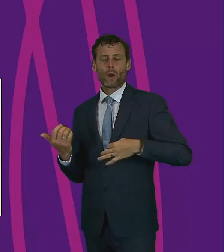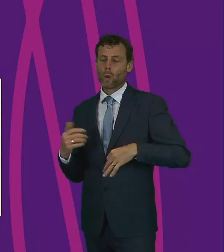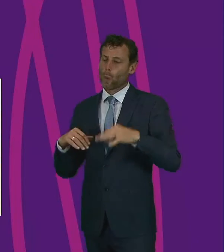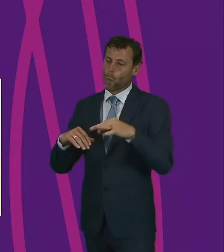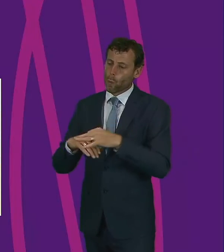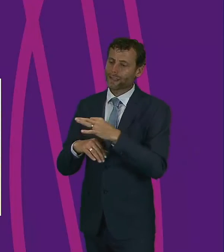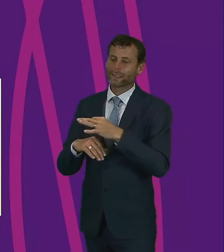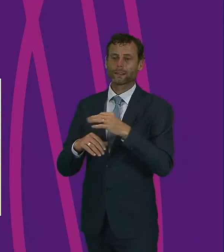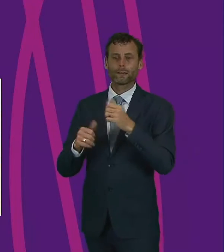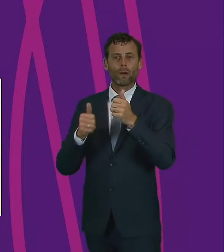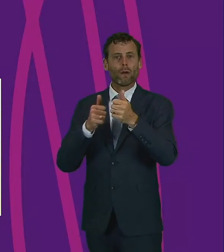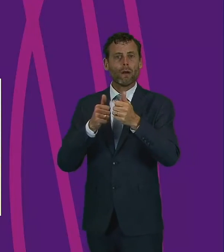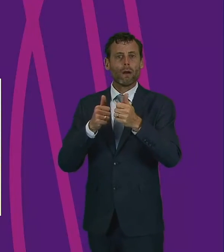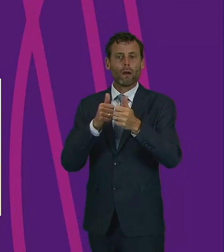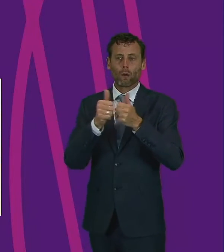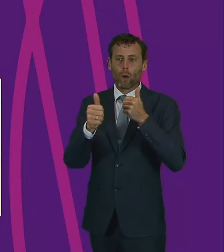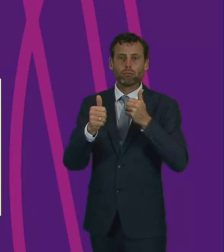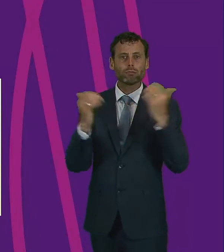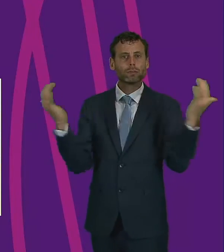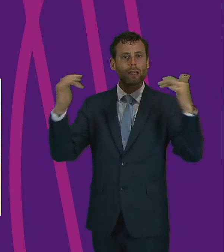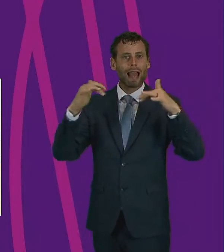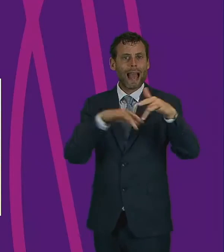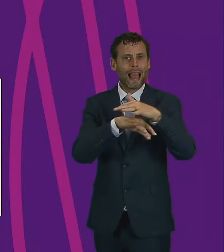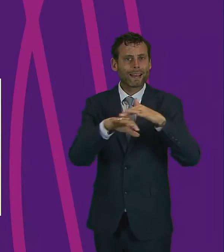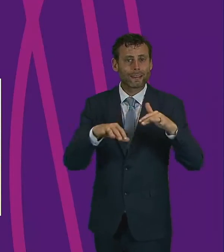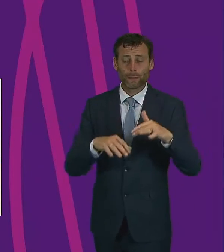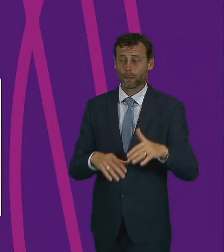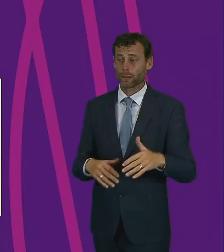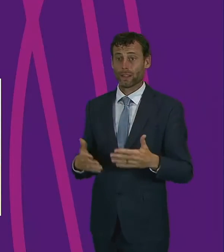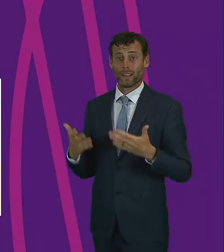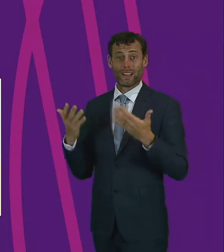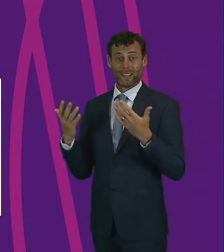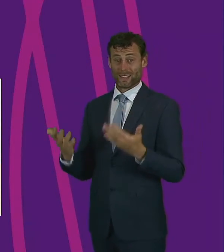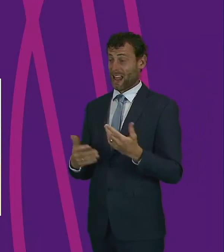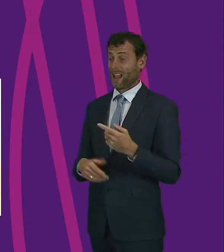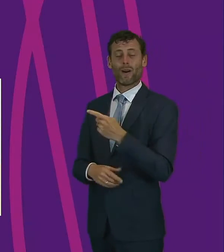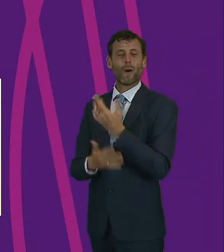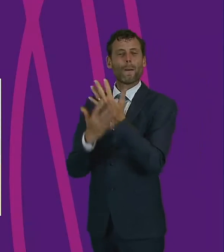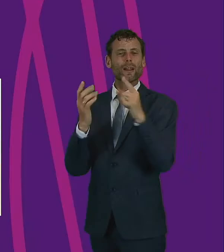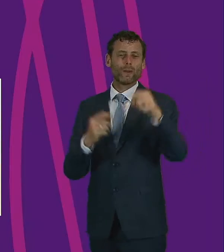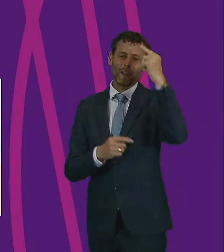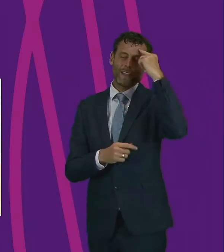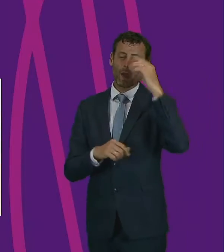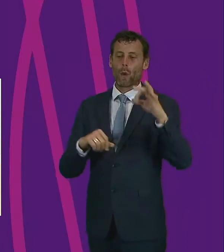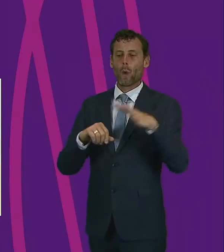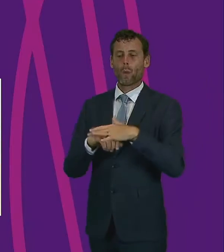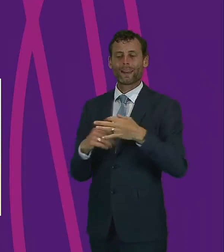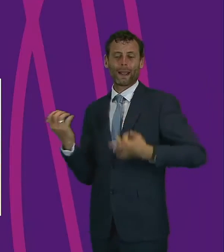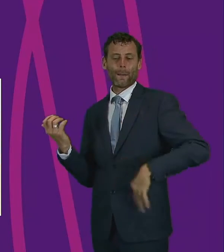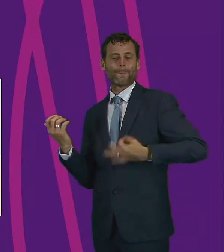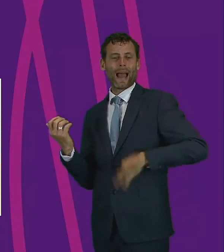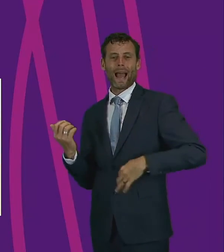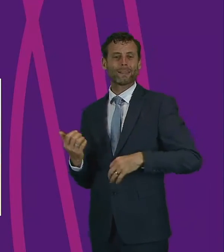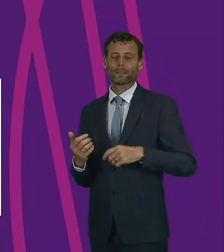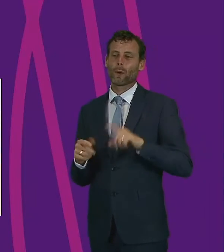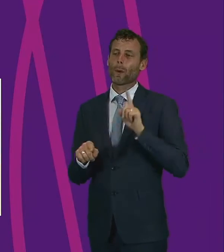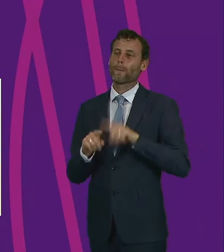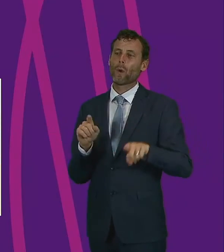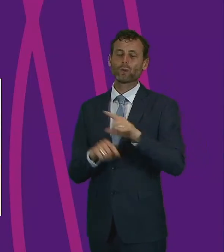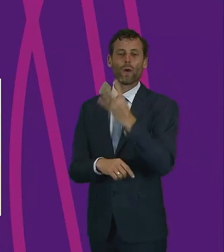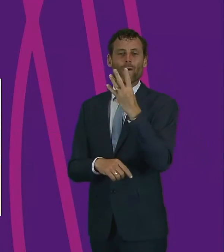be within the public imagination the idea of a wedding band as four middle-aged males with thinning hair playing music quite